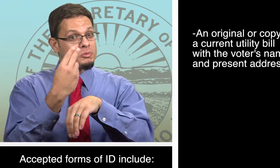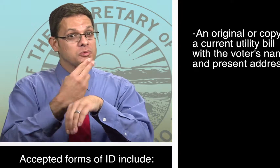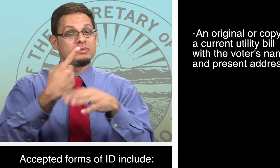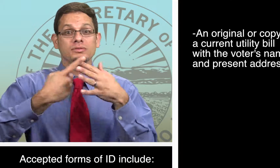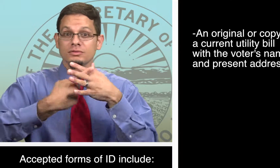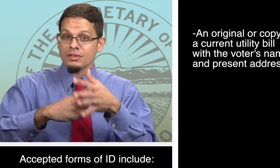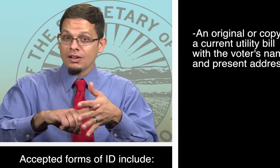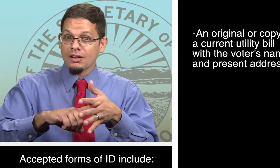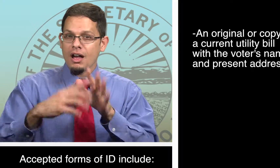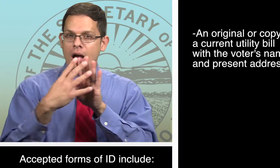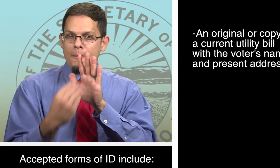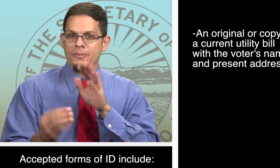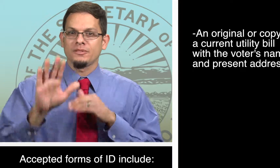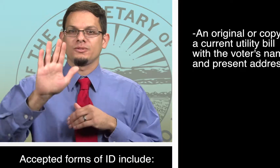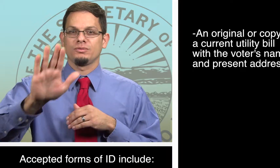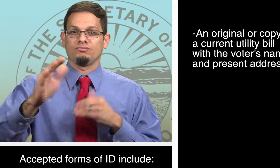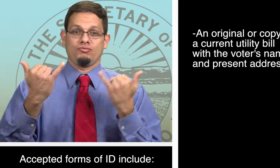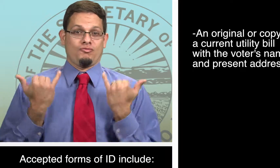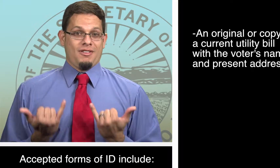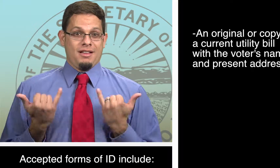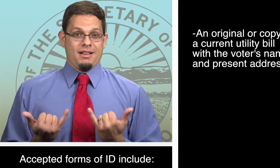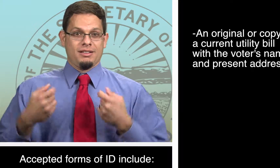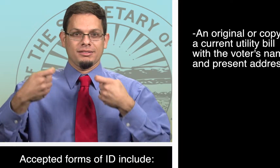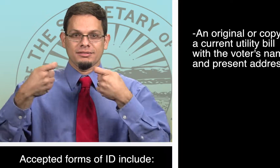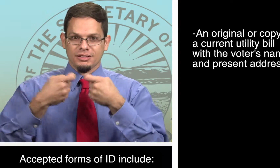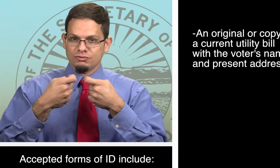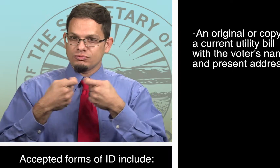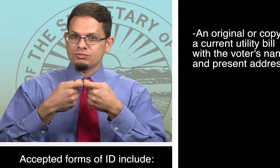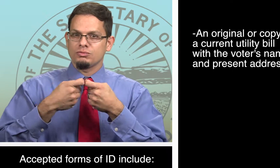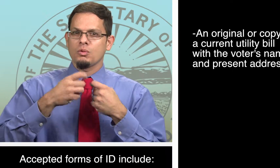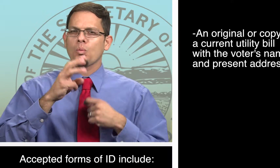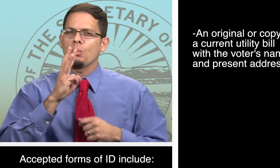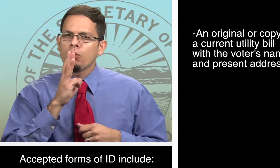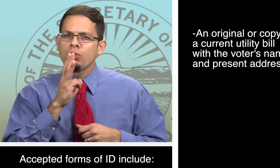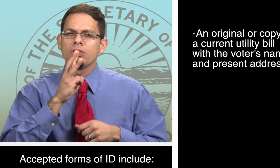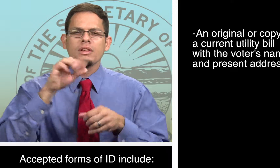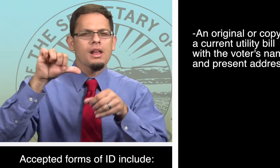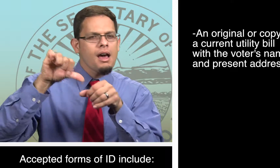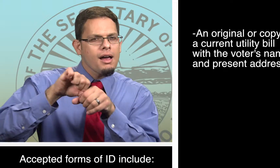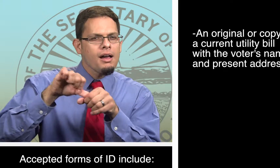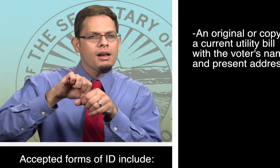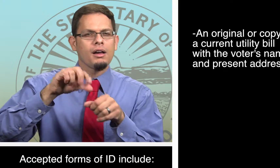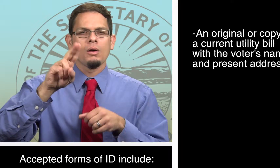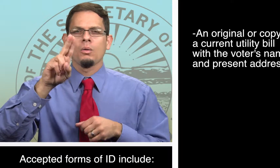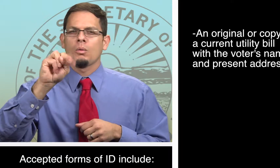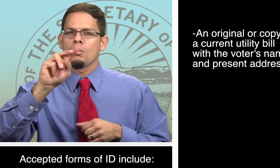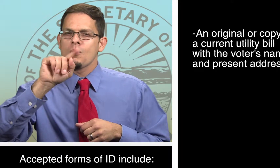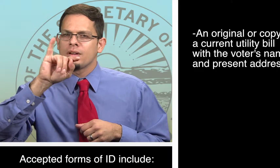An original or copy of a current utility bill with the voter's name and present address.